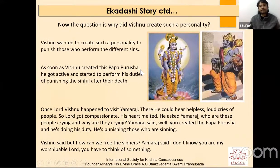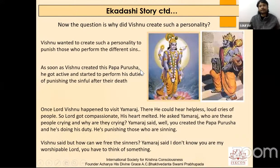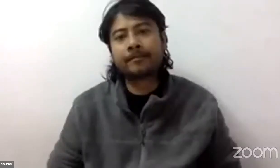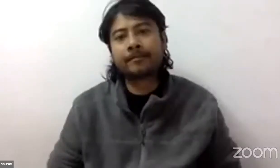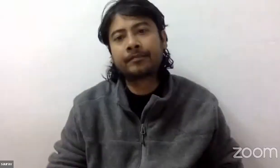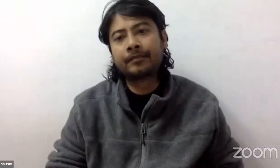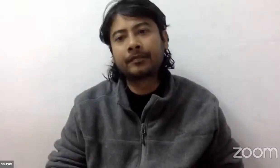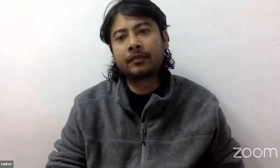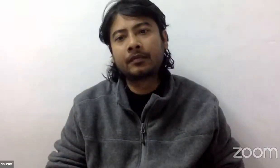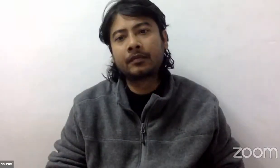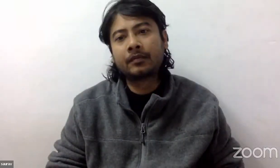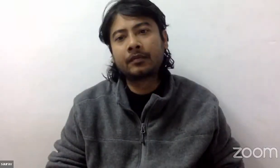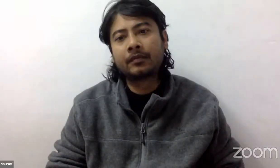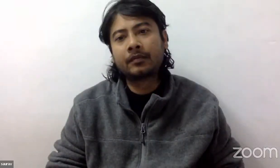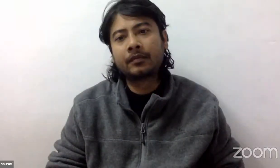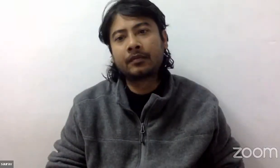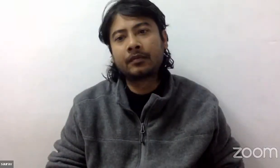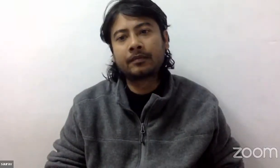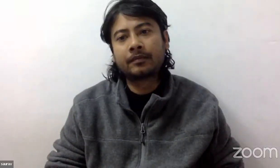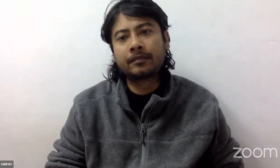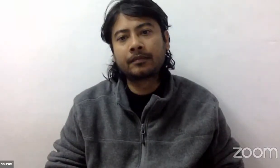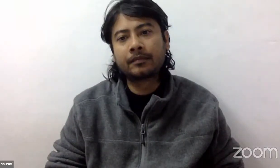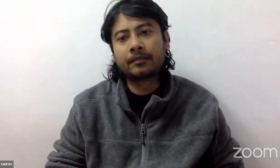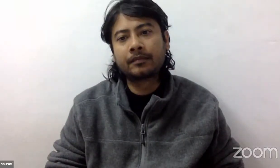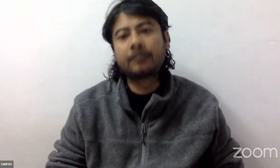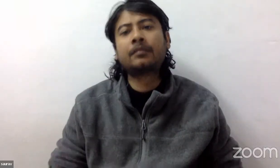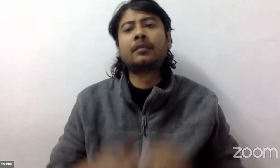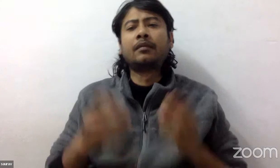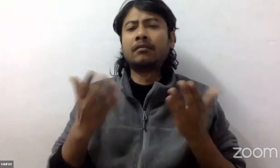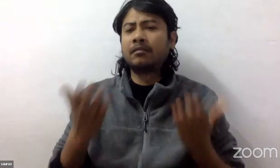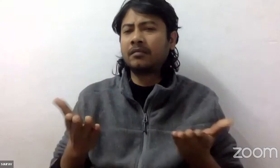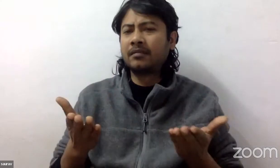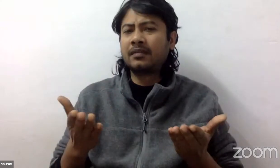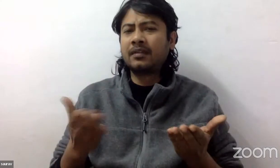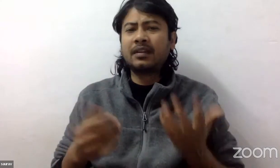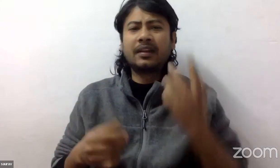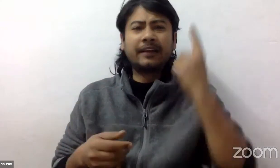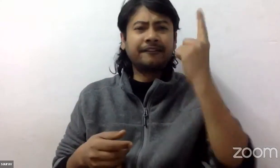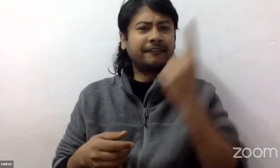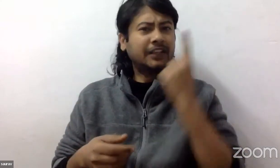So now the question is that why did God create such a horrible personality?